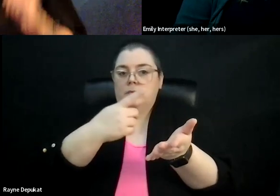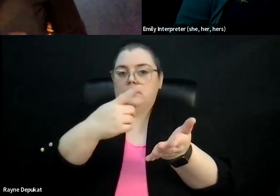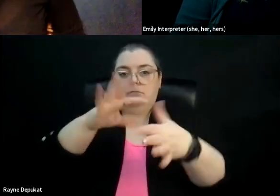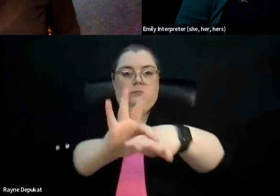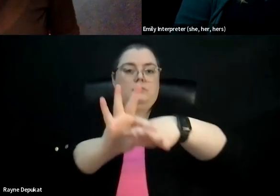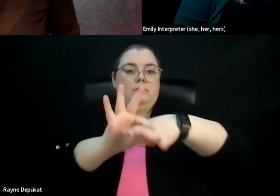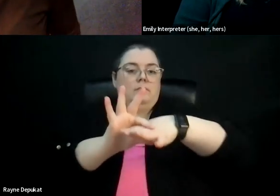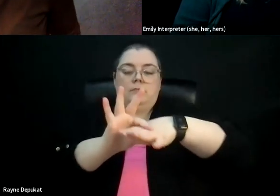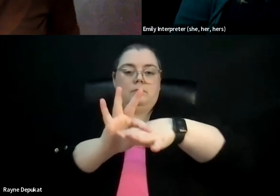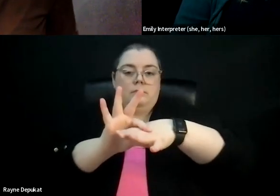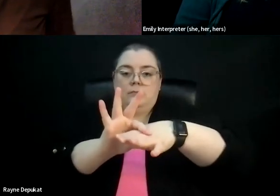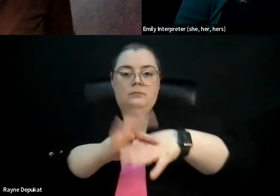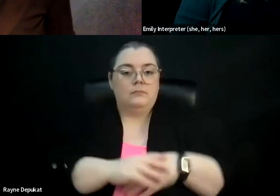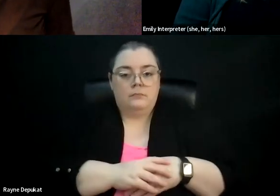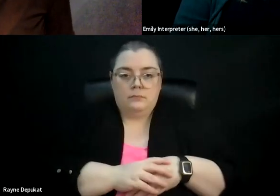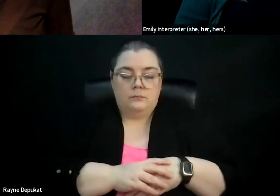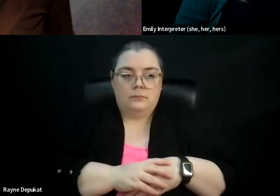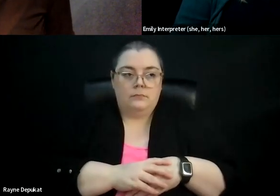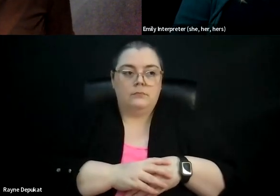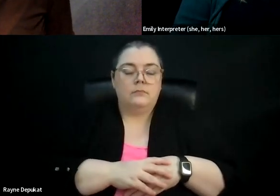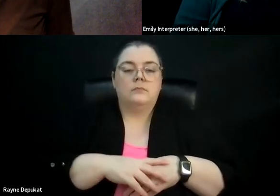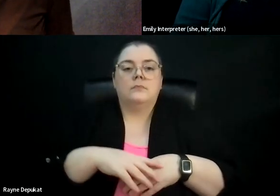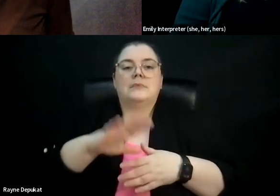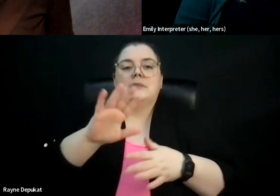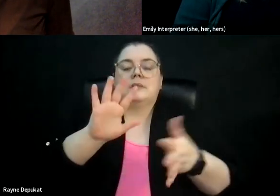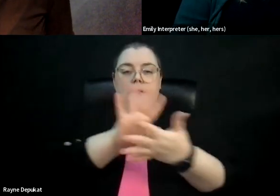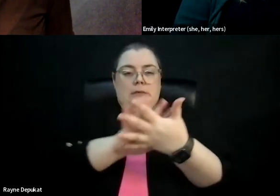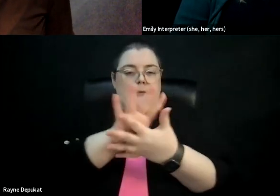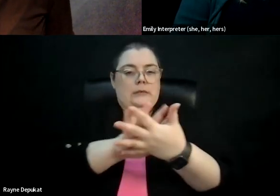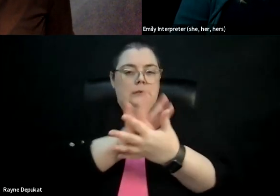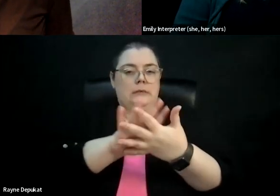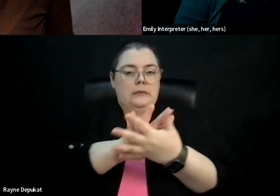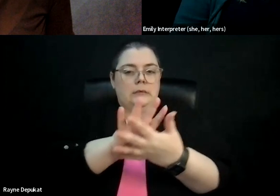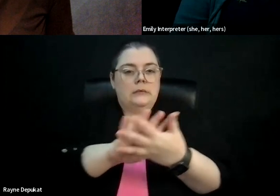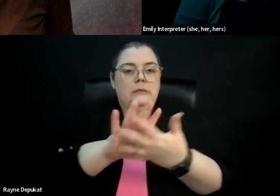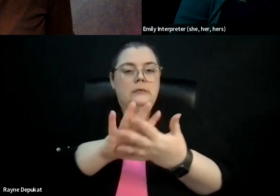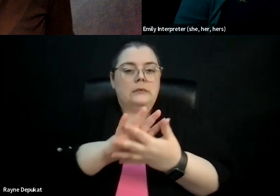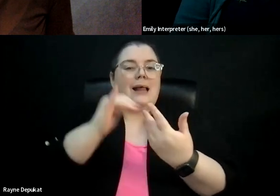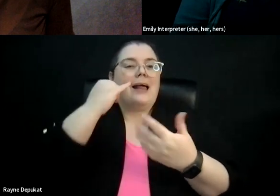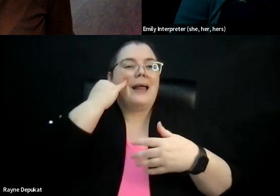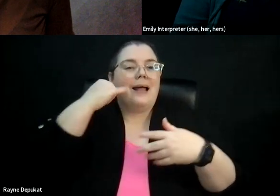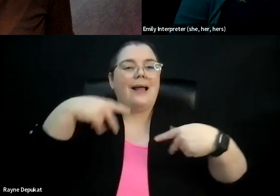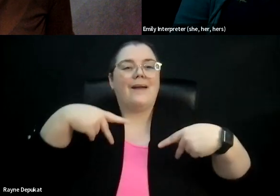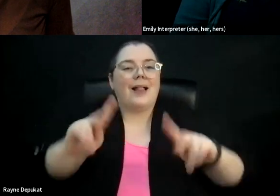can't discuss any content in the emails. So it's a little bit